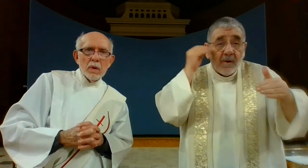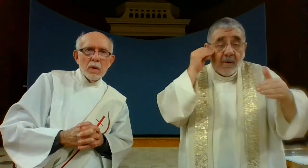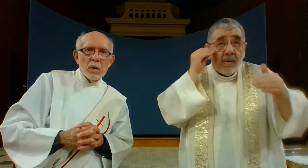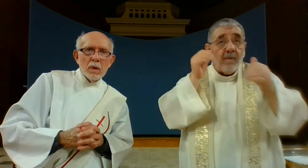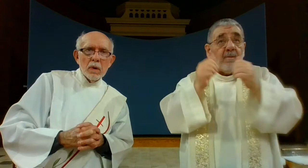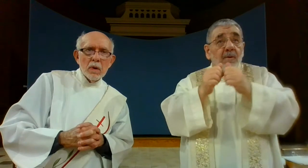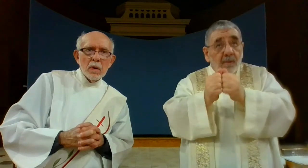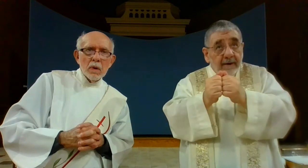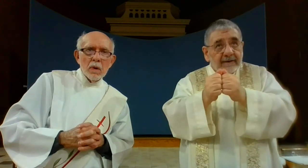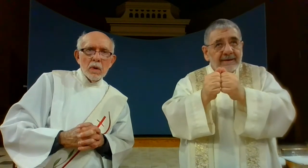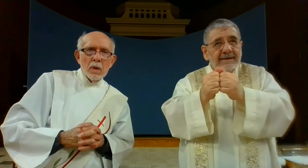forever.